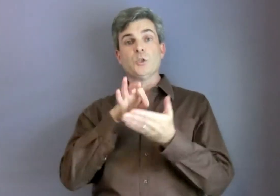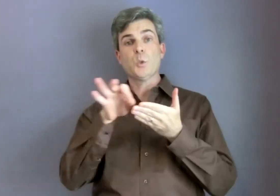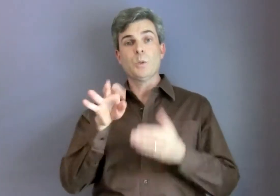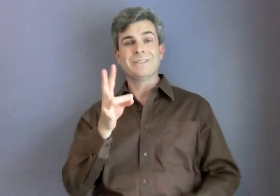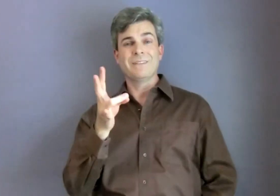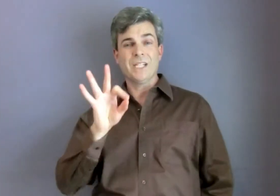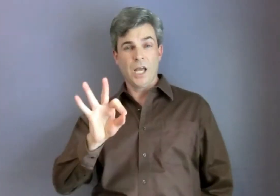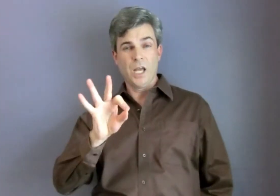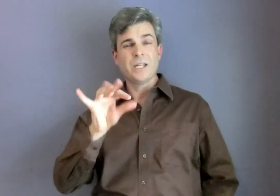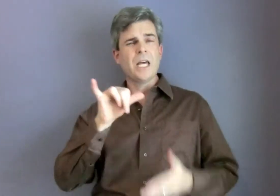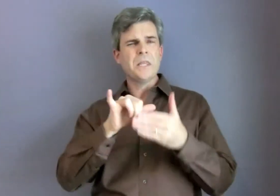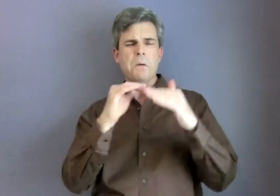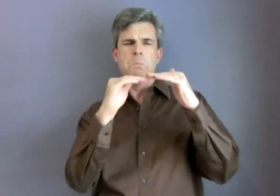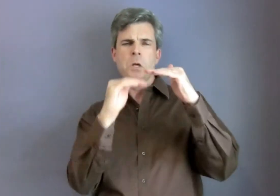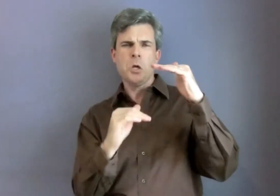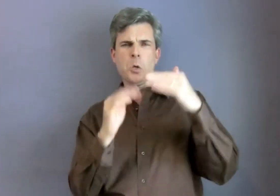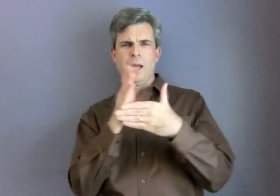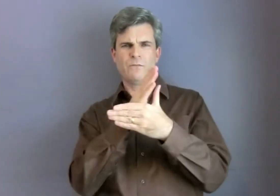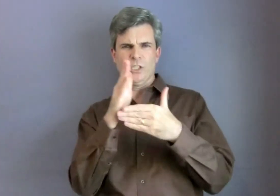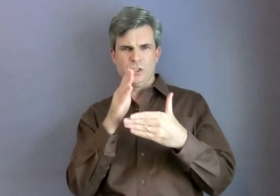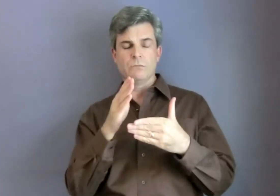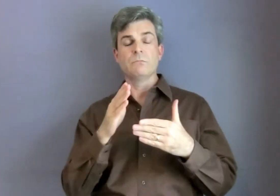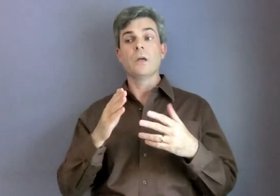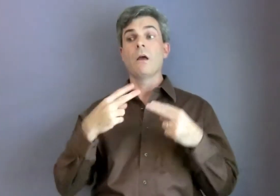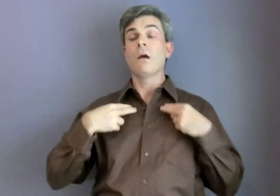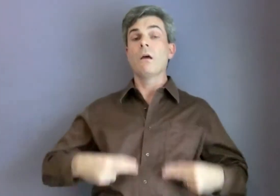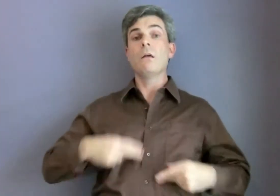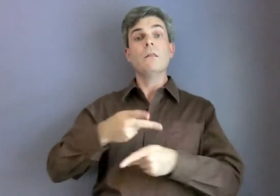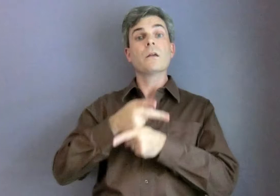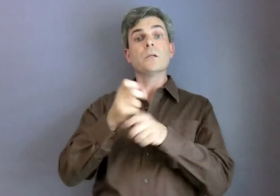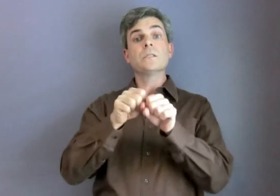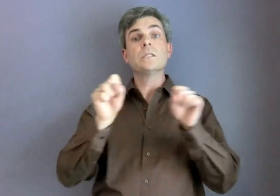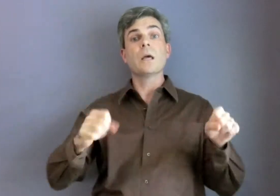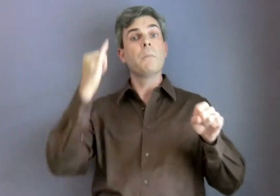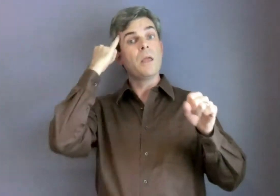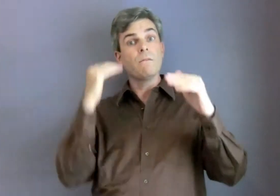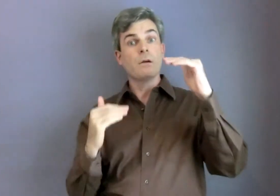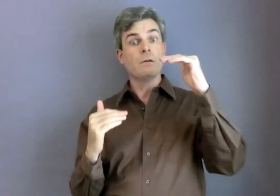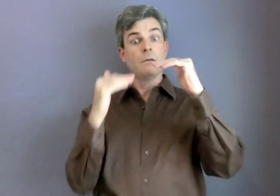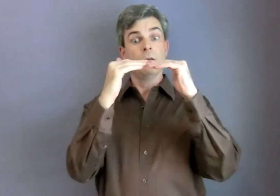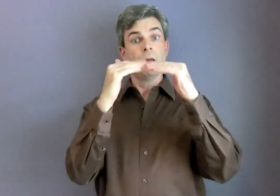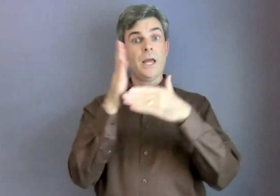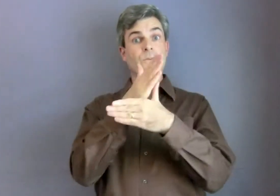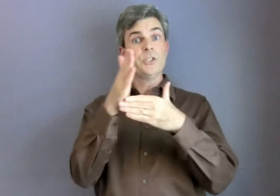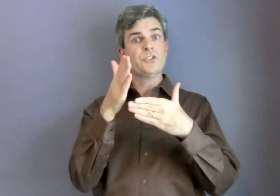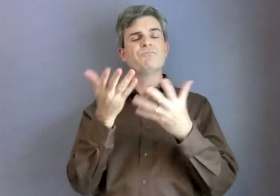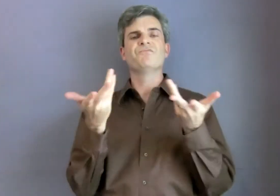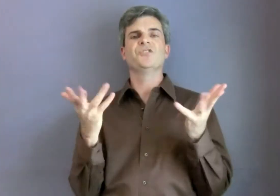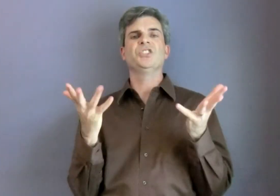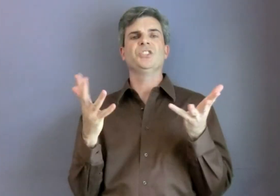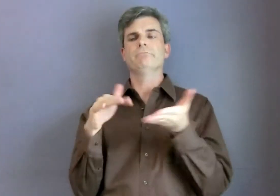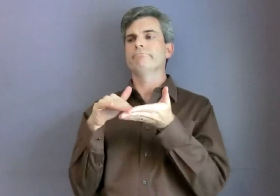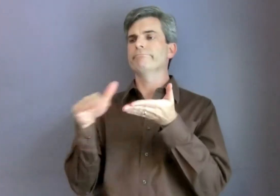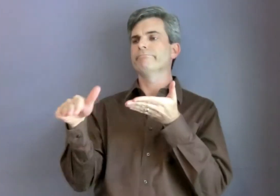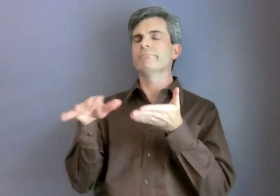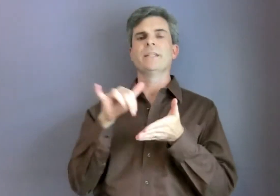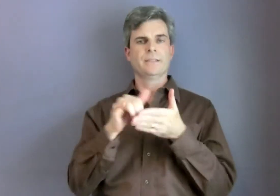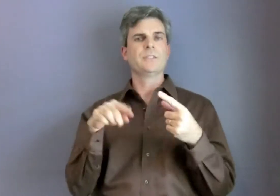below average. In the healthcare system, if you touch average, you're done. That's when I was discharged from the system. What does